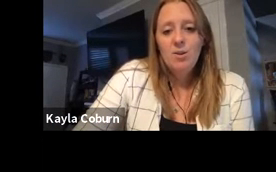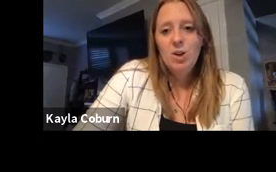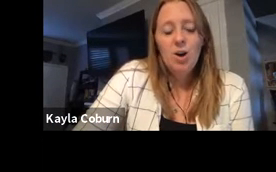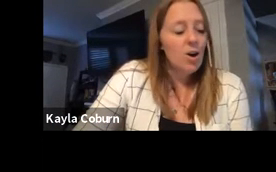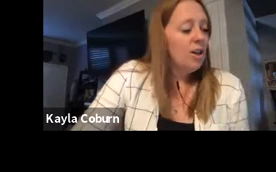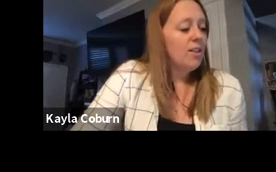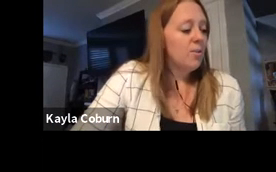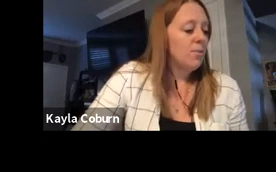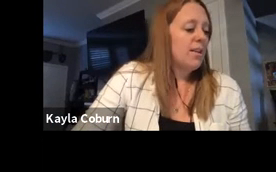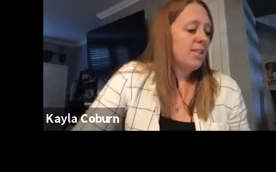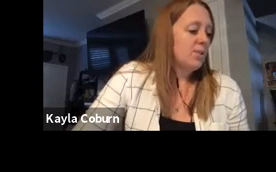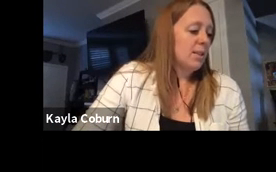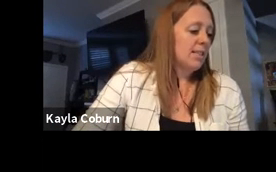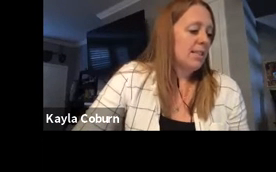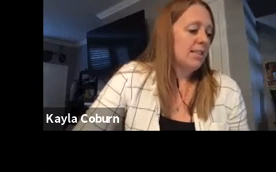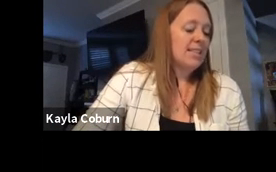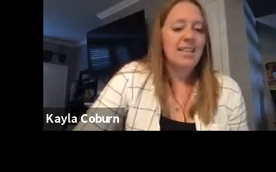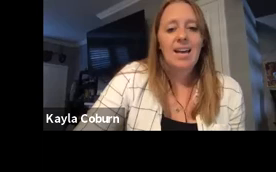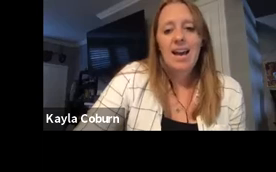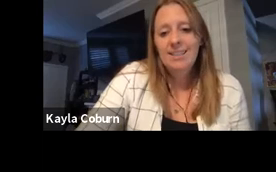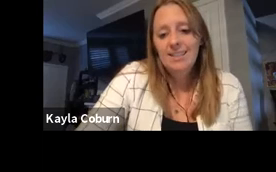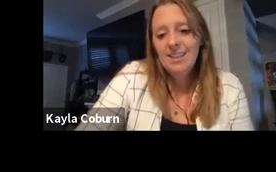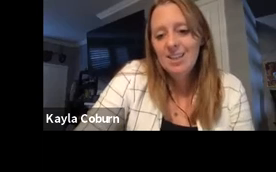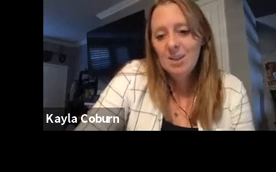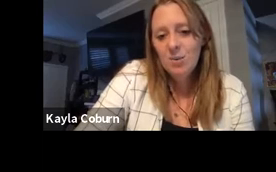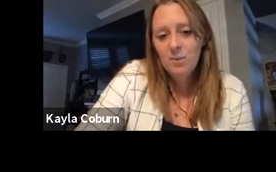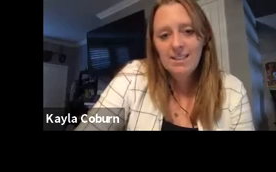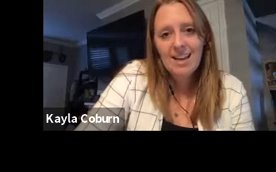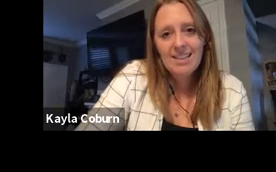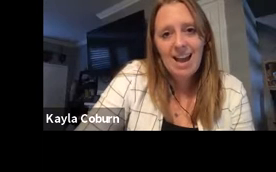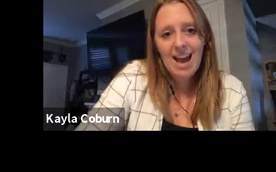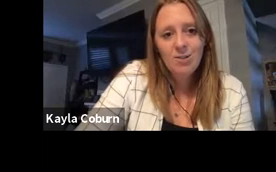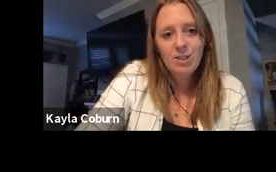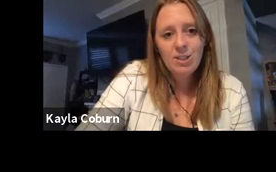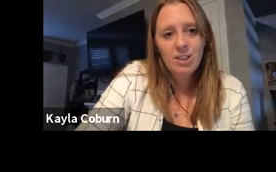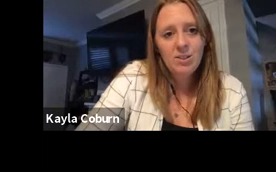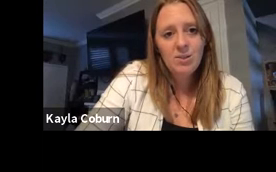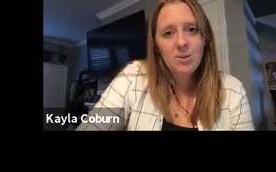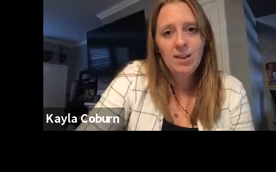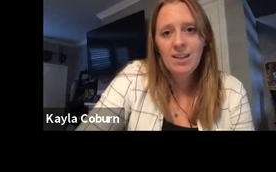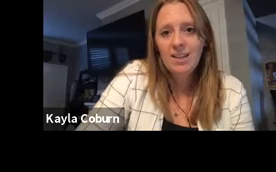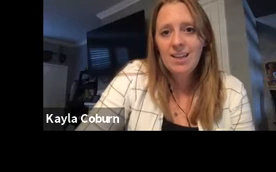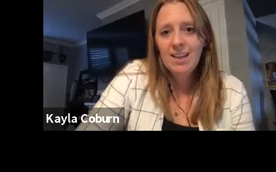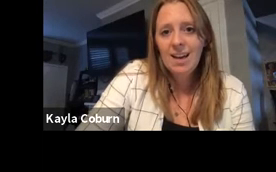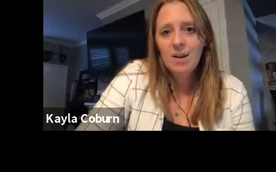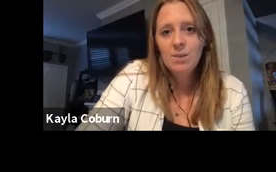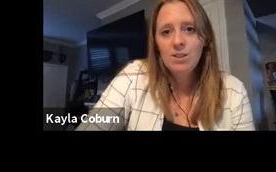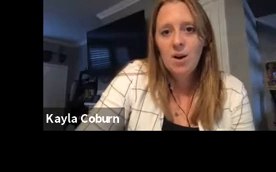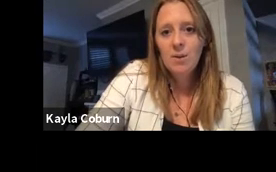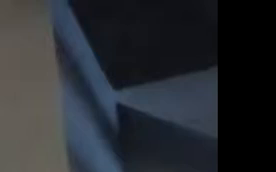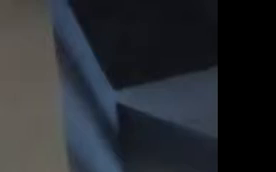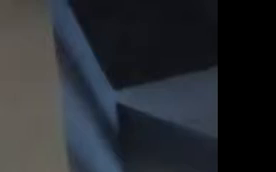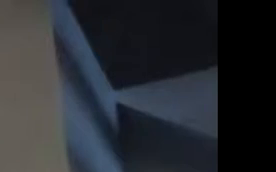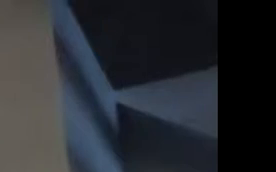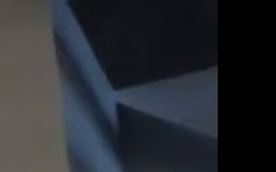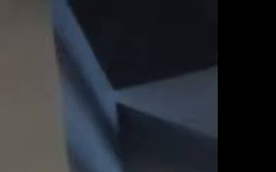And then those are all the resources that will be sent out to you. So